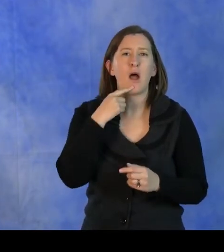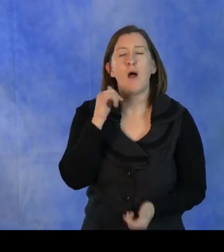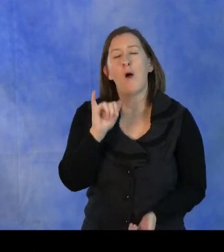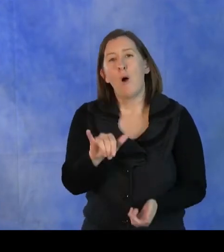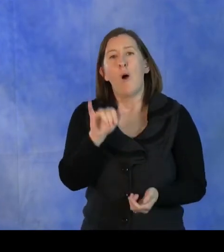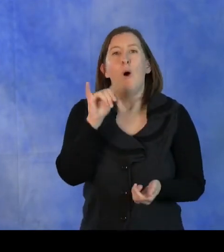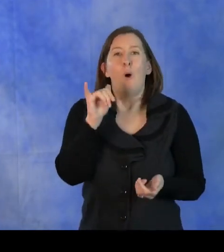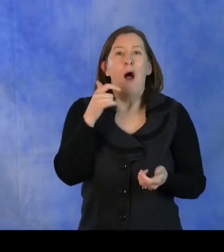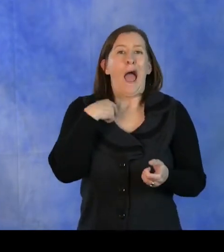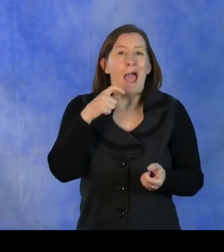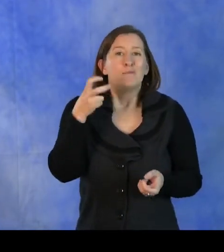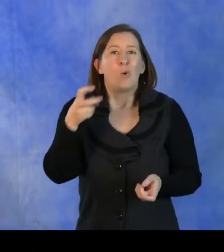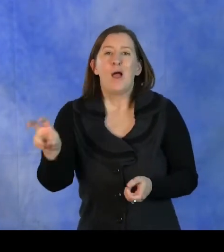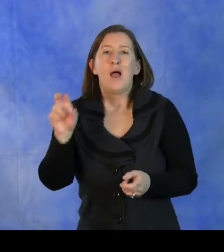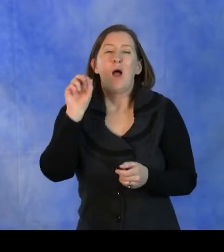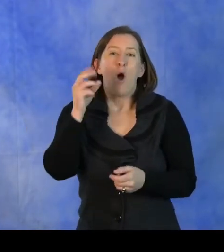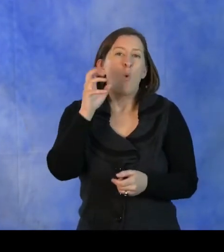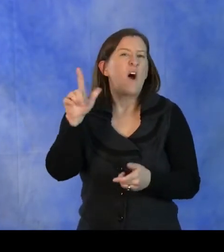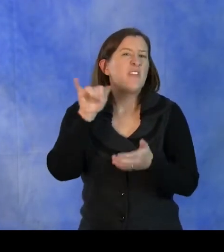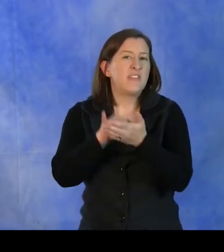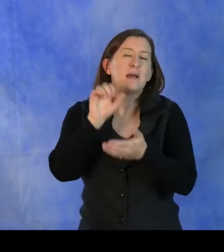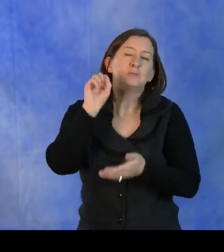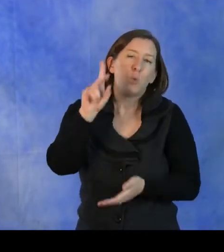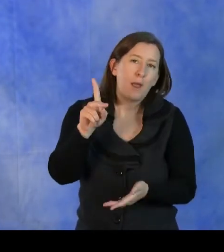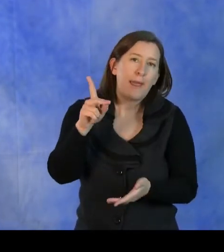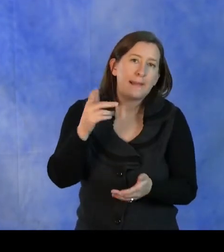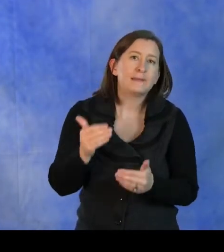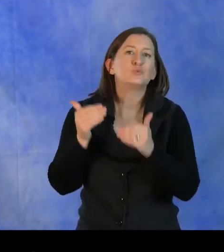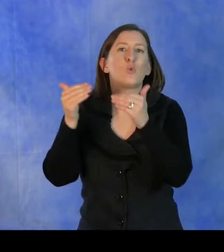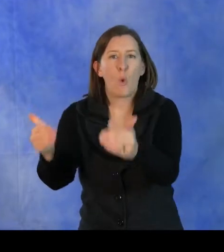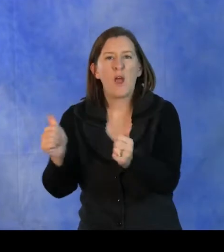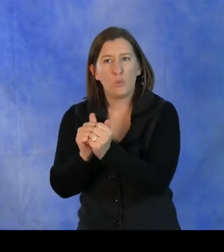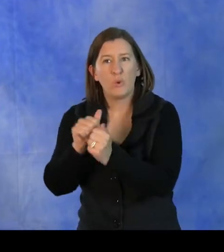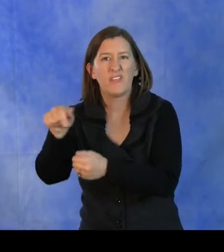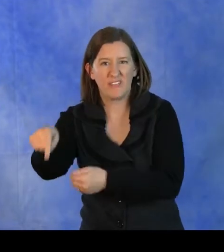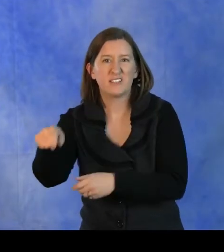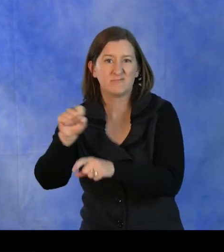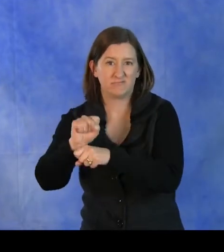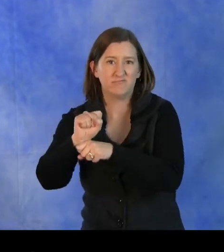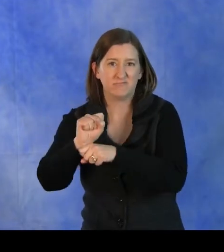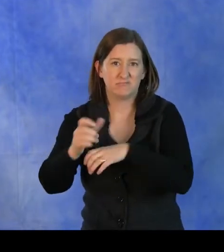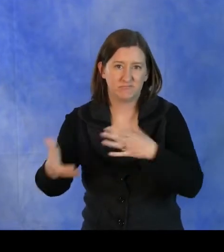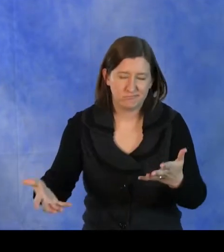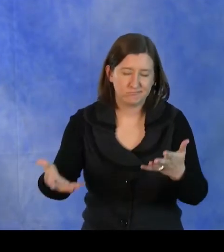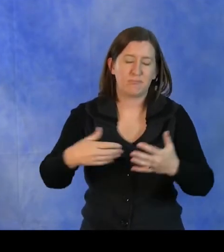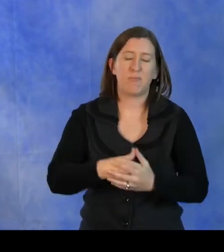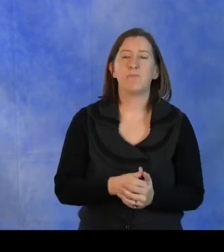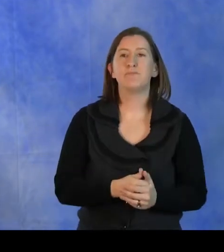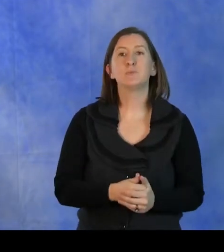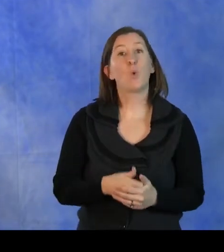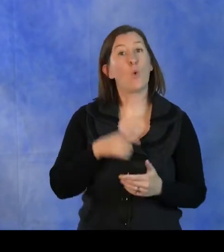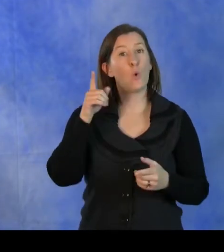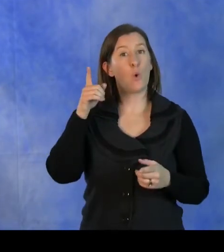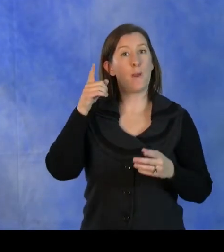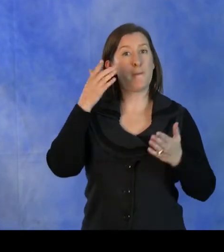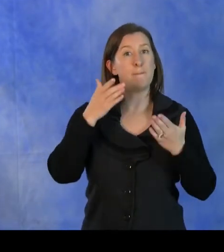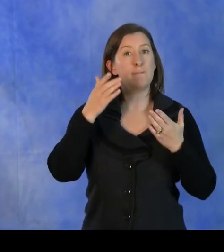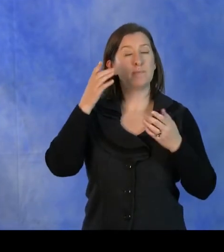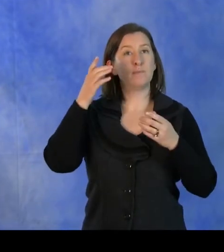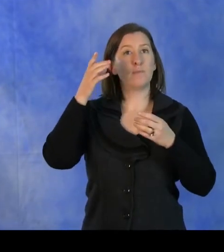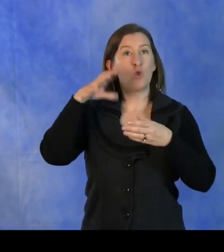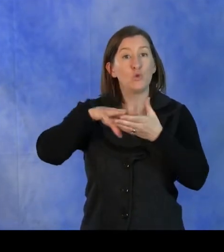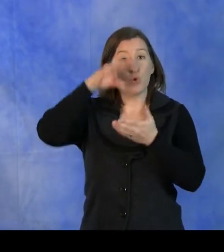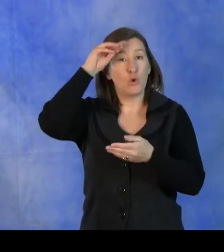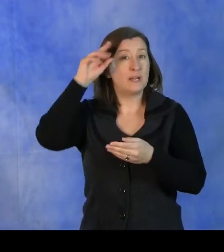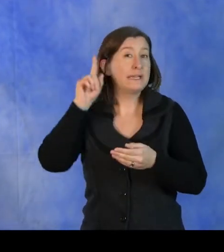have to change your plan. Then maybe parents will talk out loud and say, oh well, that happened,